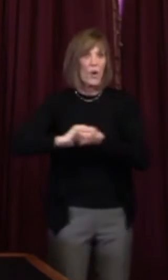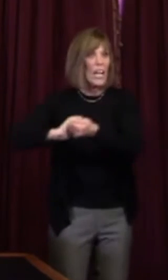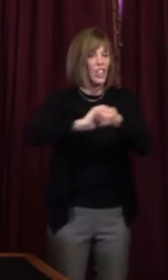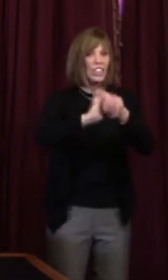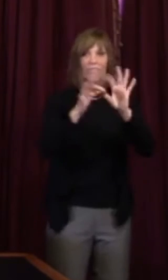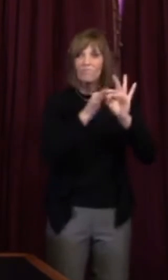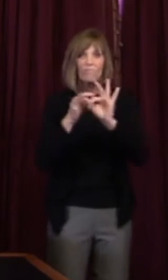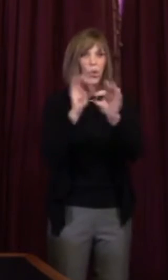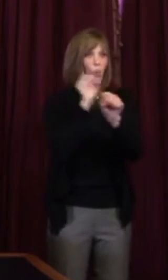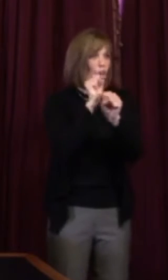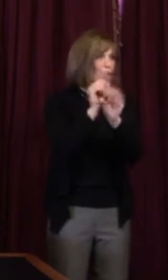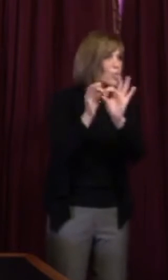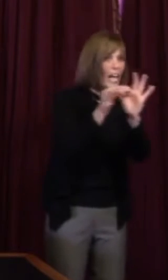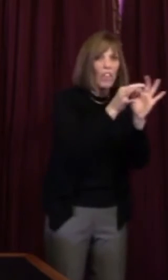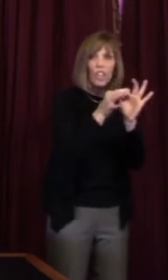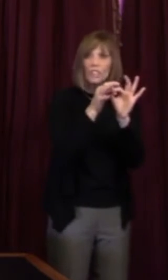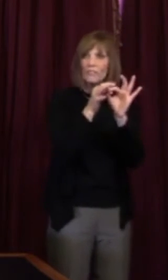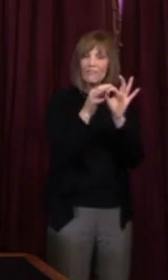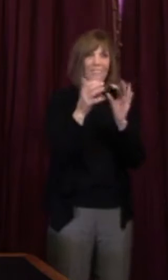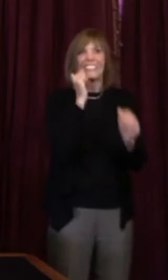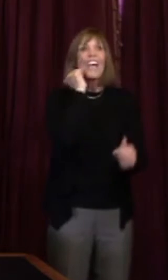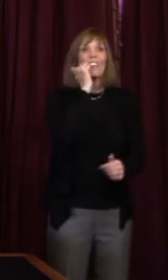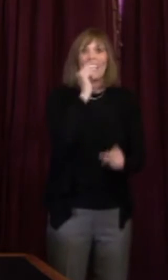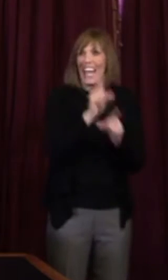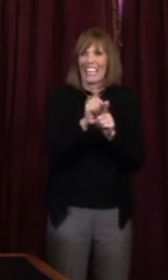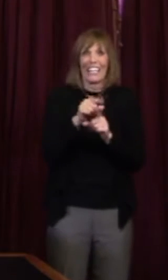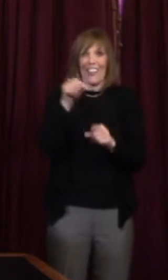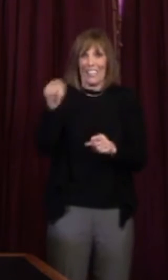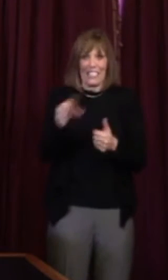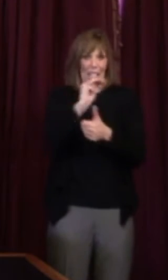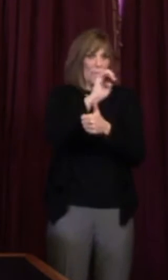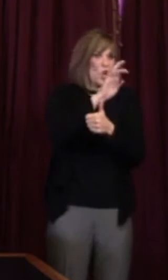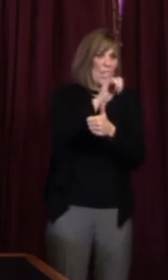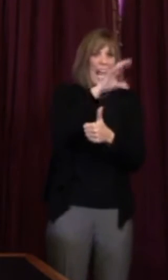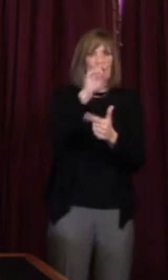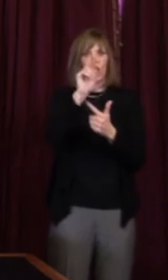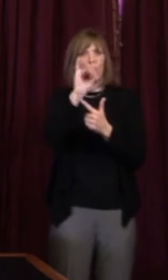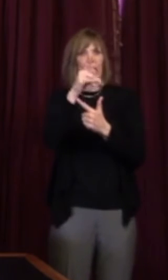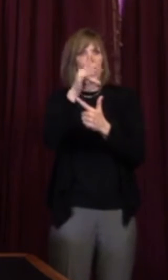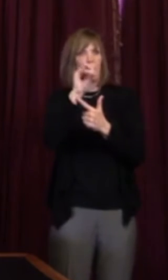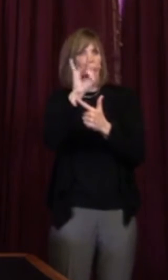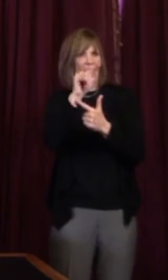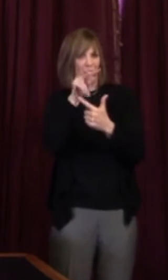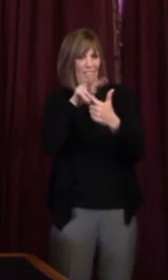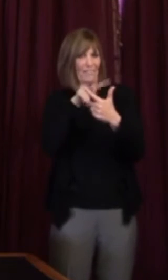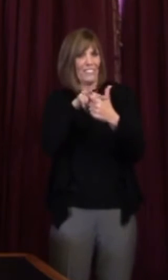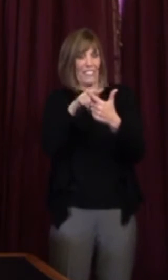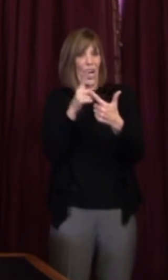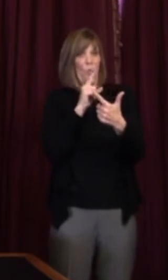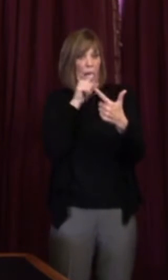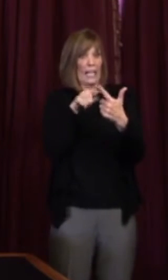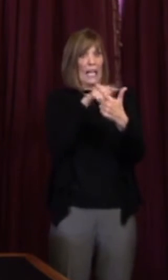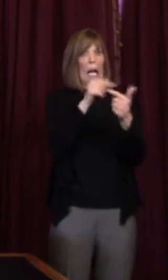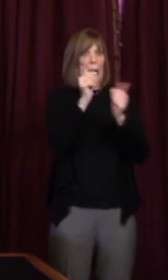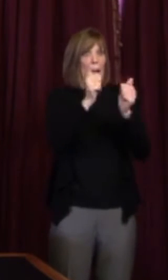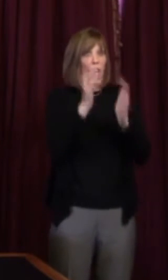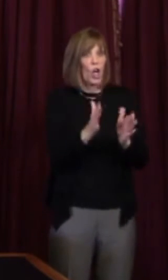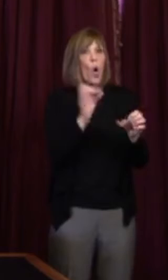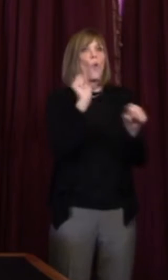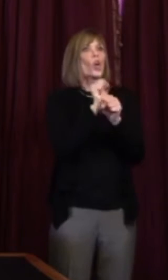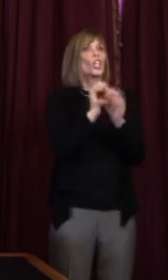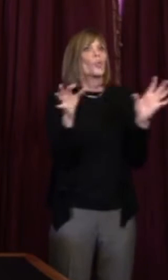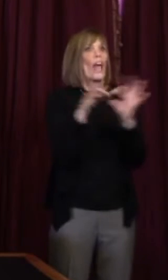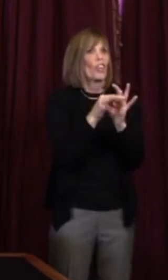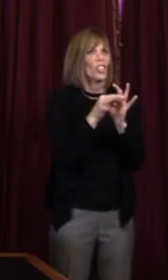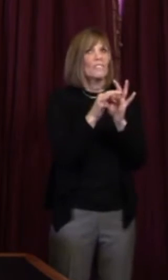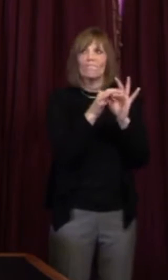systems working to collectively, you know, this was Mercy and Unity Point standing up here, kind of competitors working together to